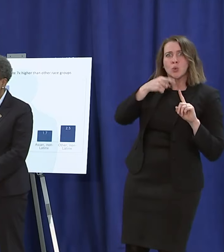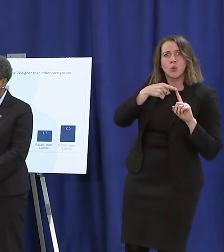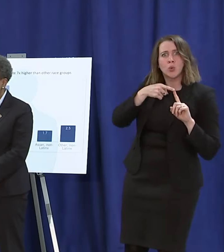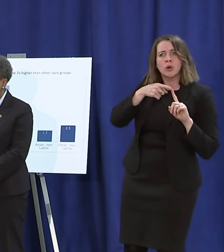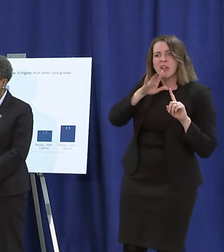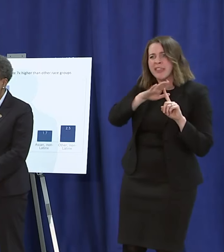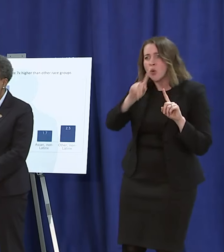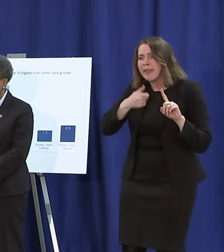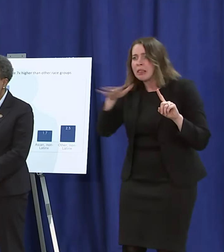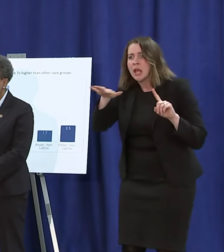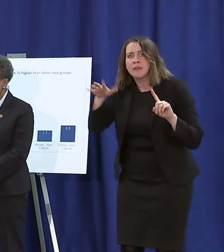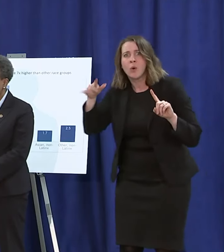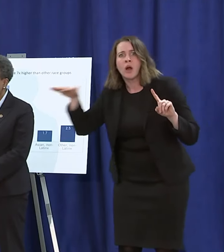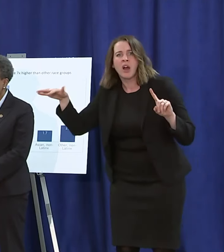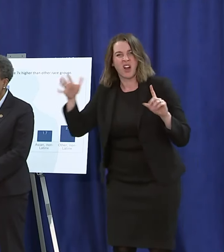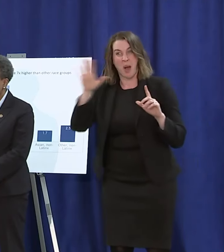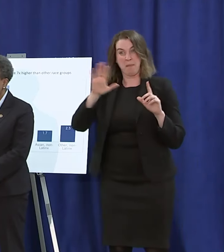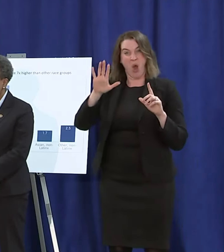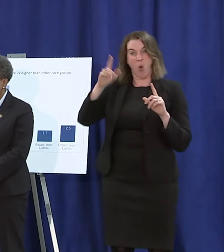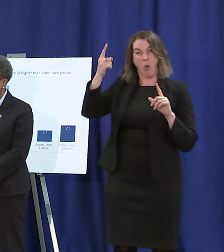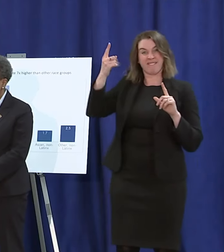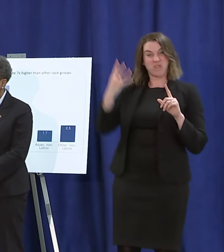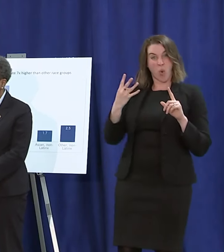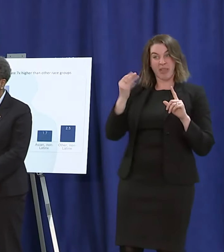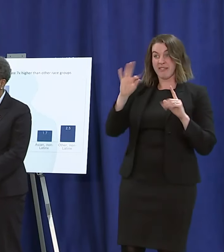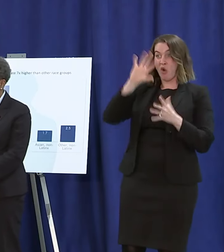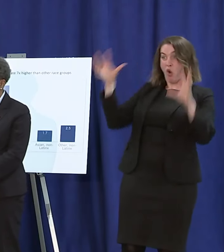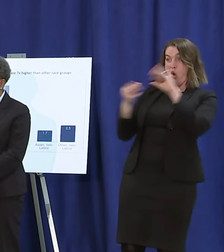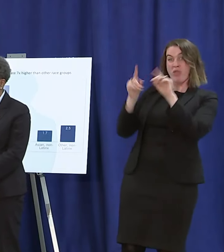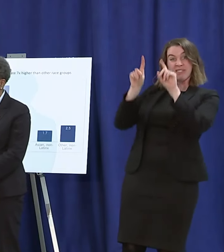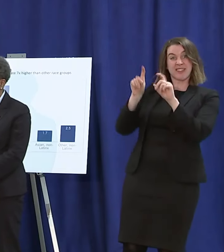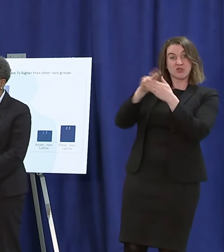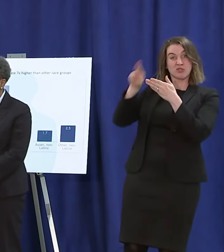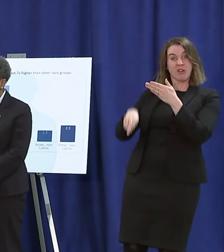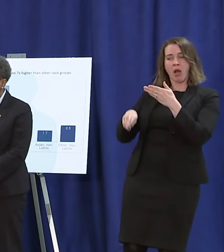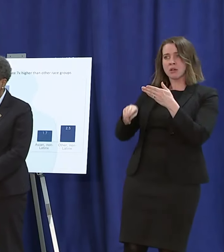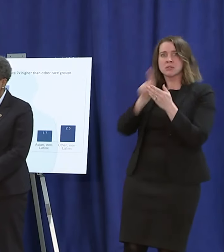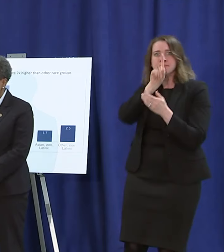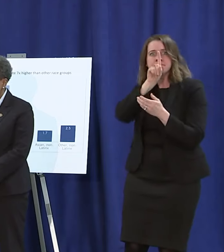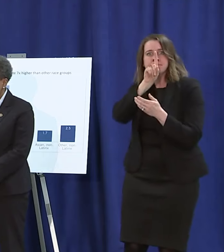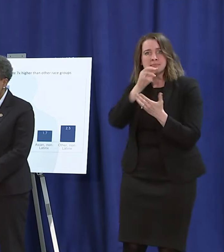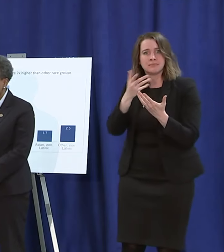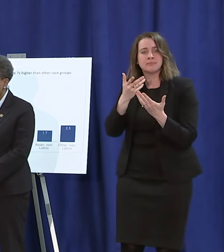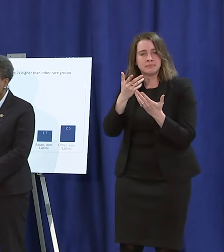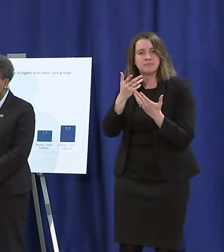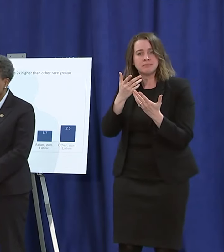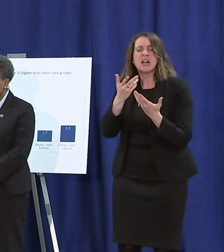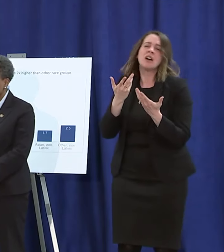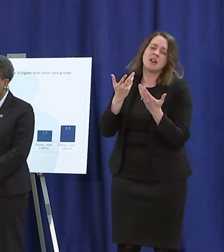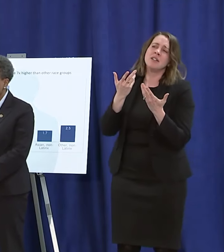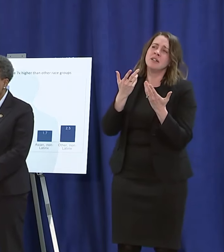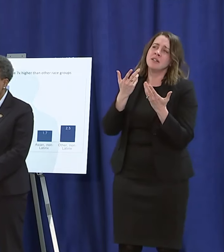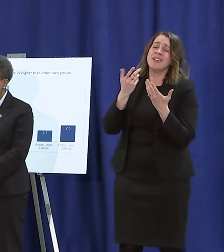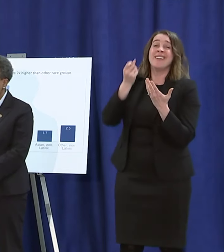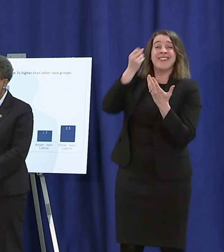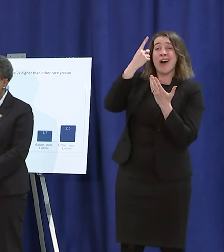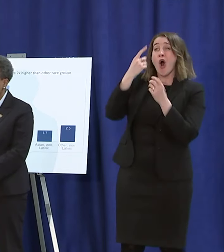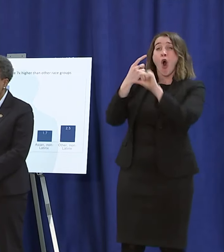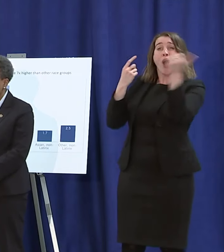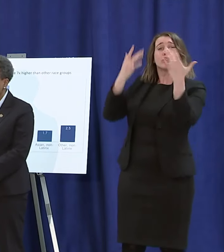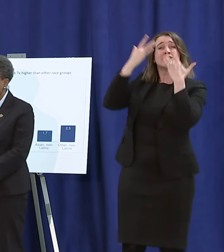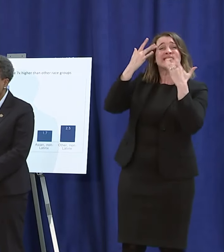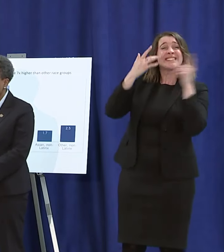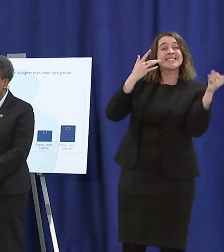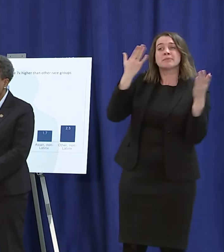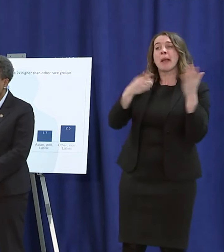test results right now. And this is not that dissimilar from what we see at baseline, but for diseases that are not moving so